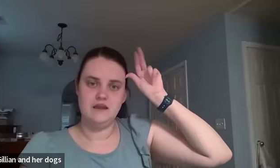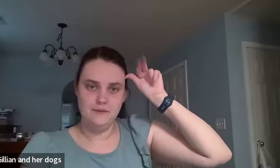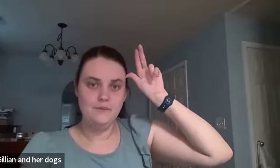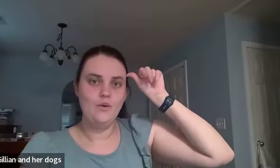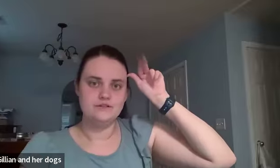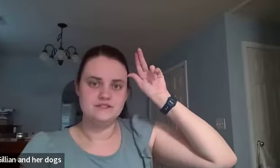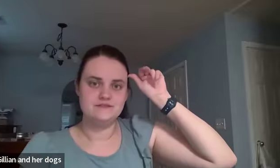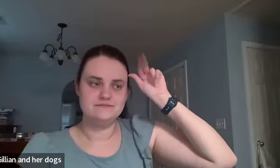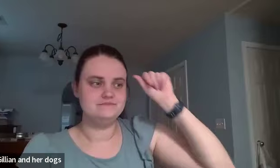Okay, horse.